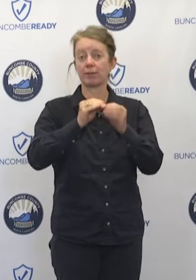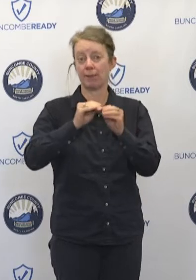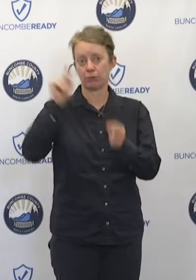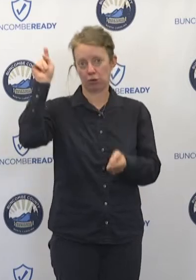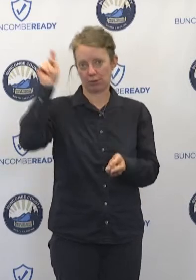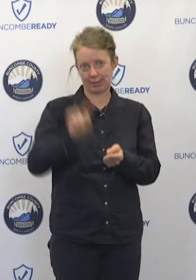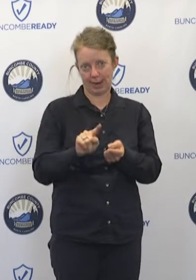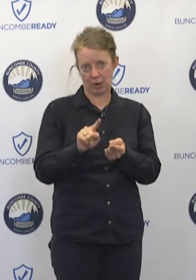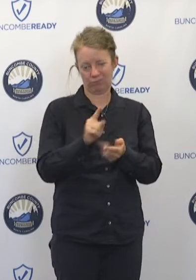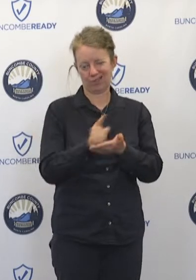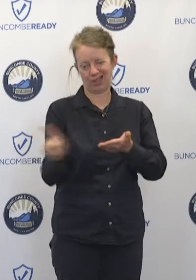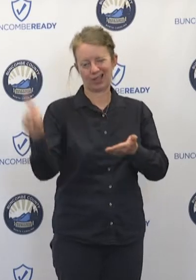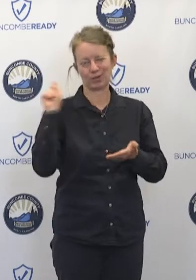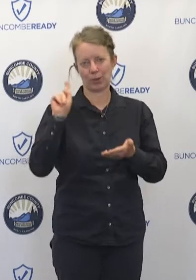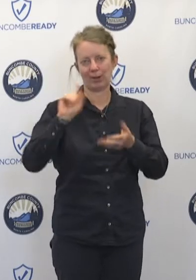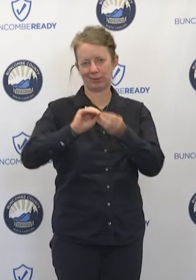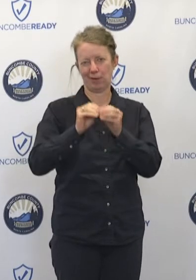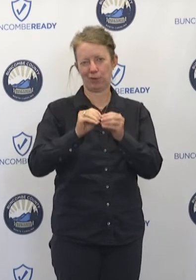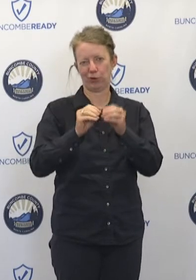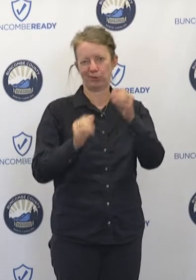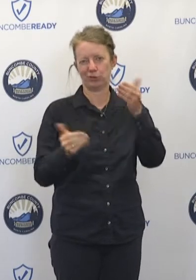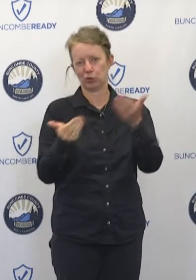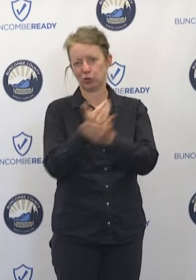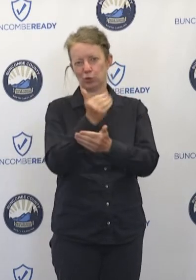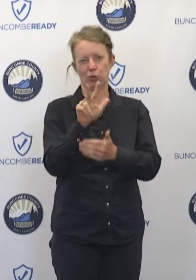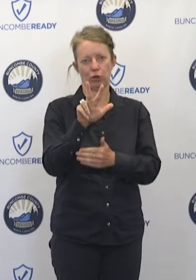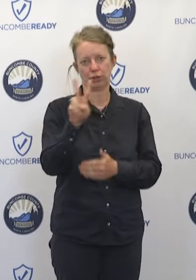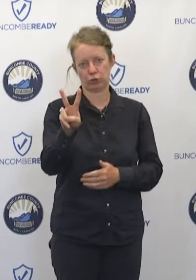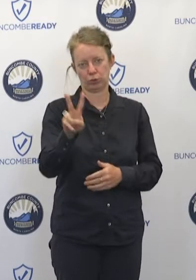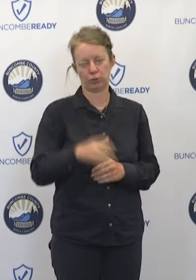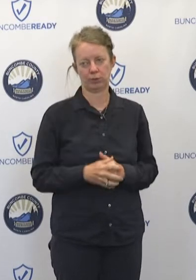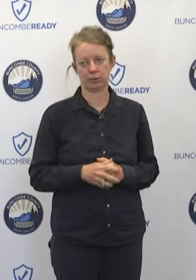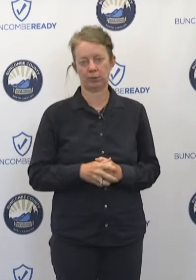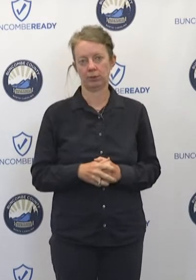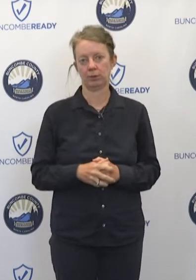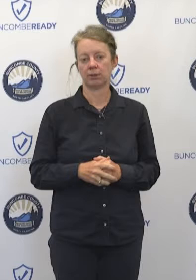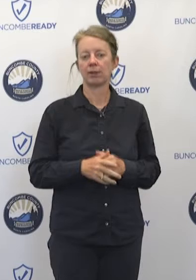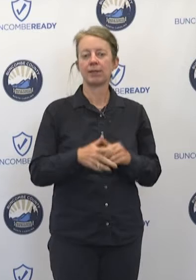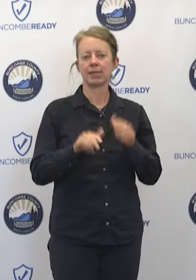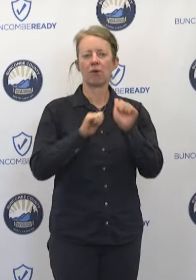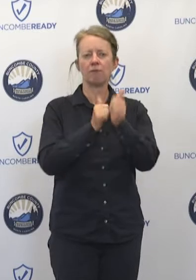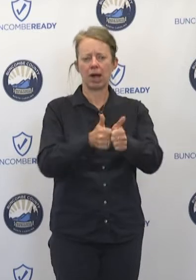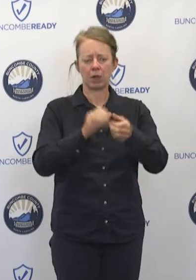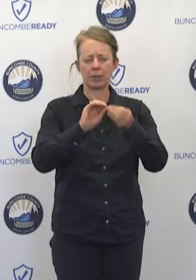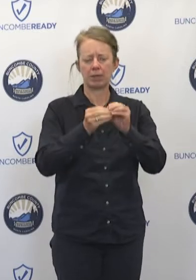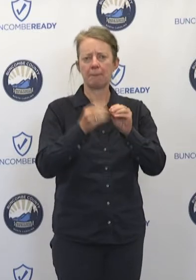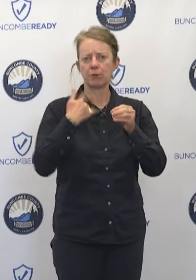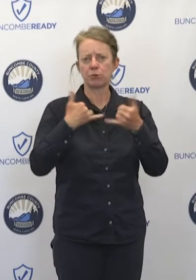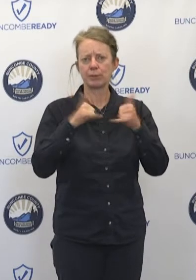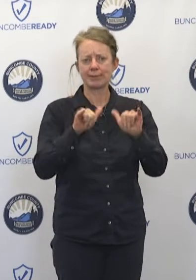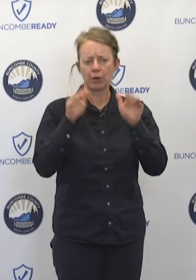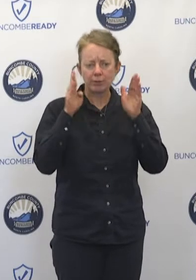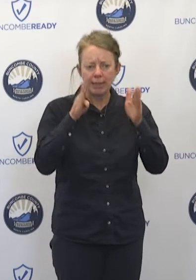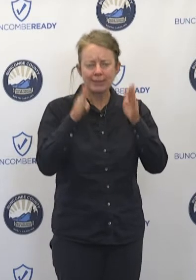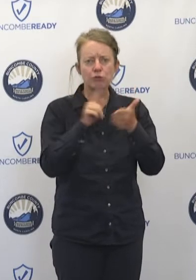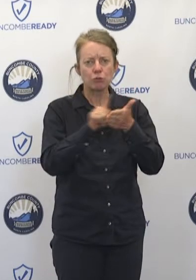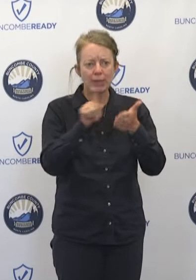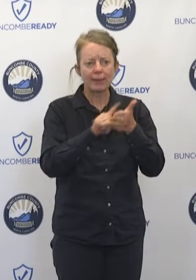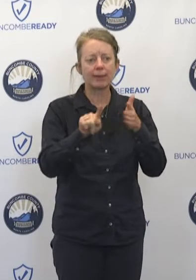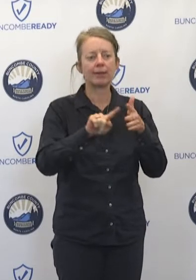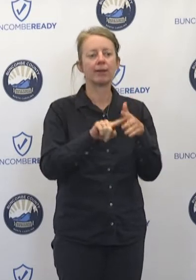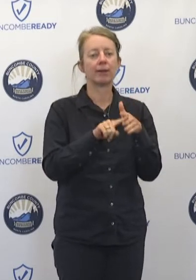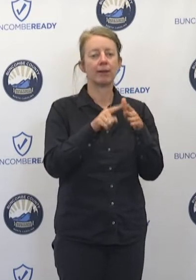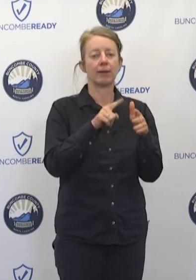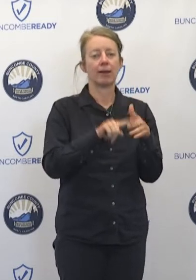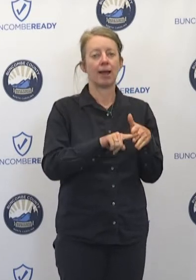32 new cases last week. In terms of the metrics that we monitor weekly from Monday to Monday, our